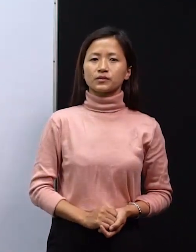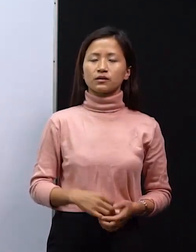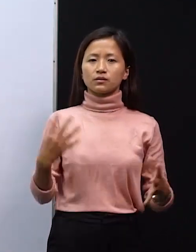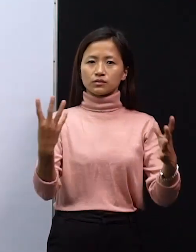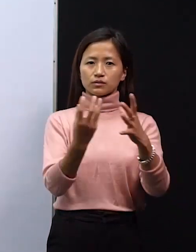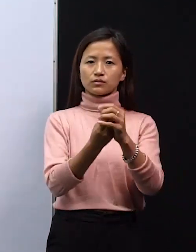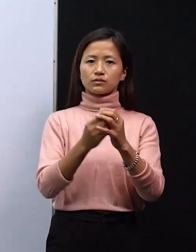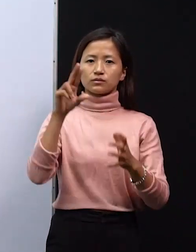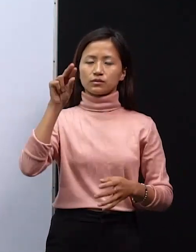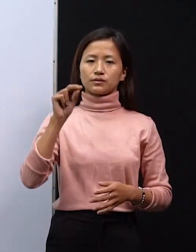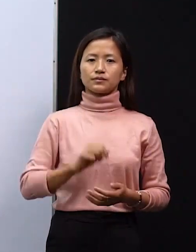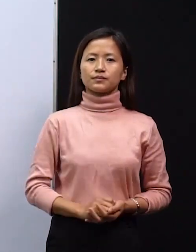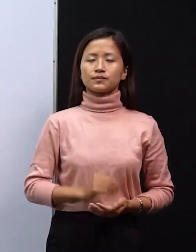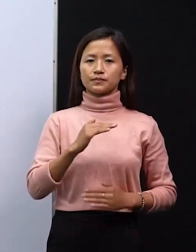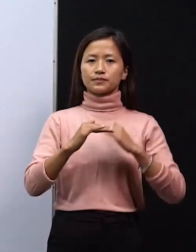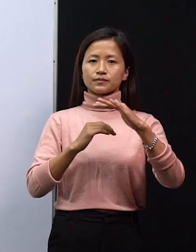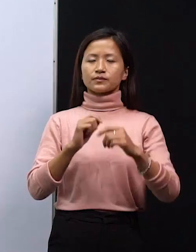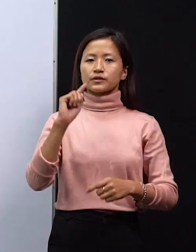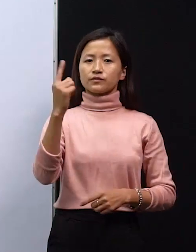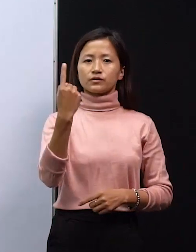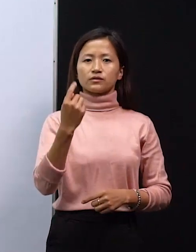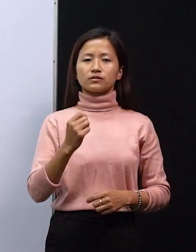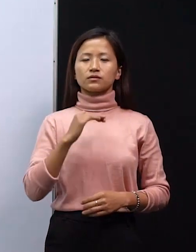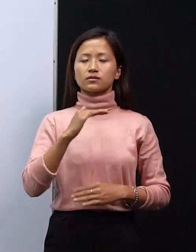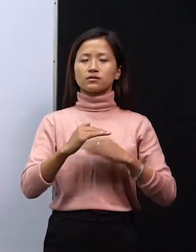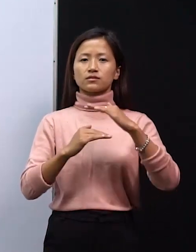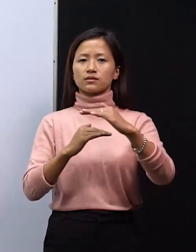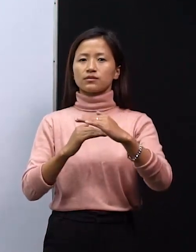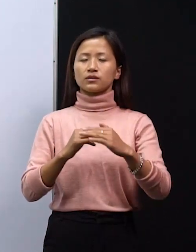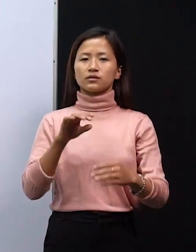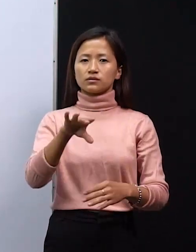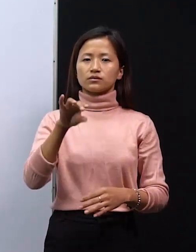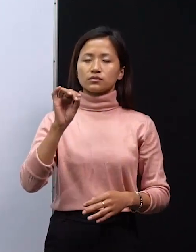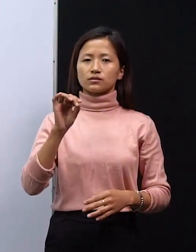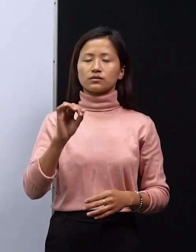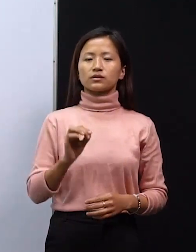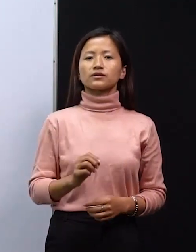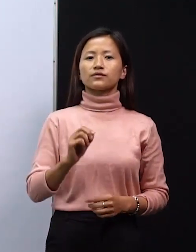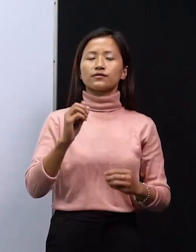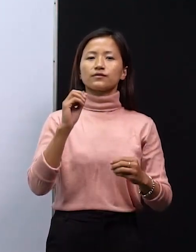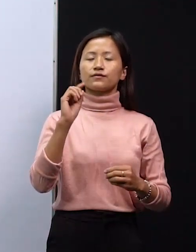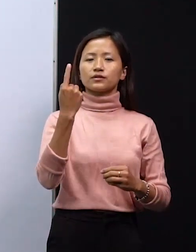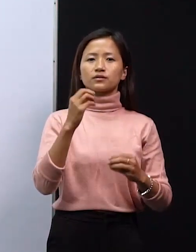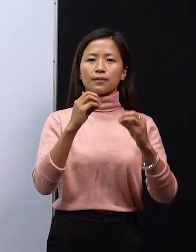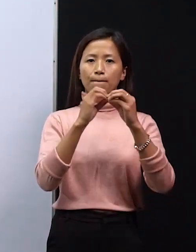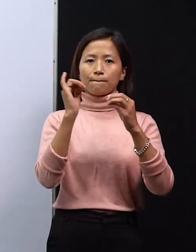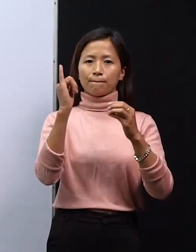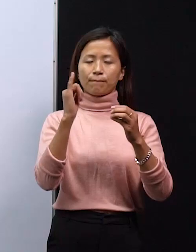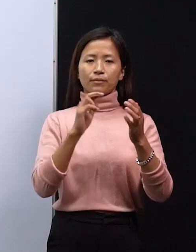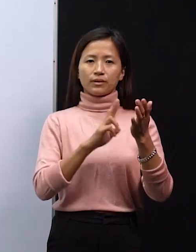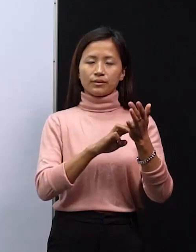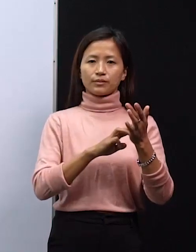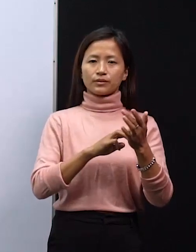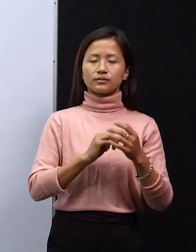it together step by step. In the first step, you will take the first binomial's first